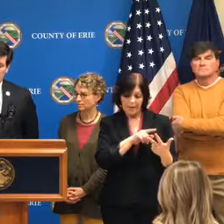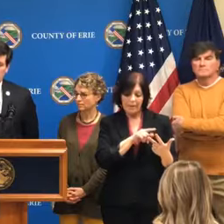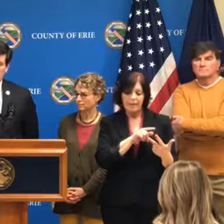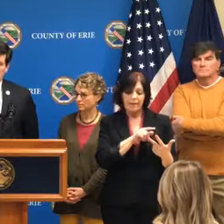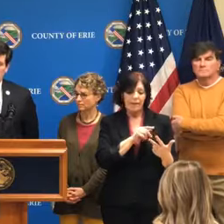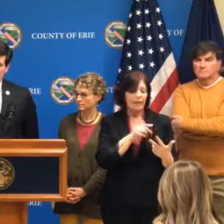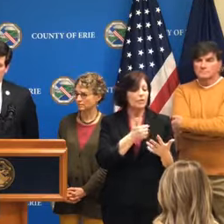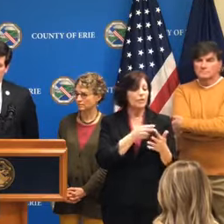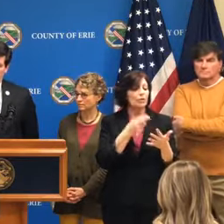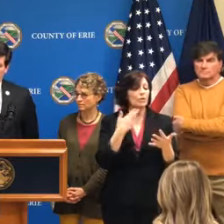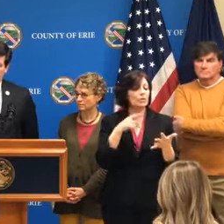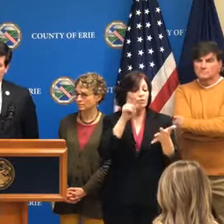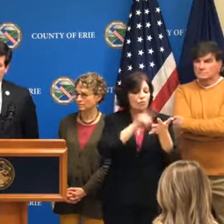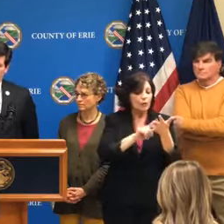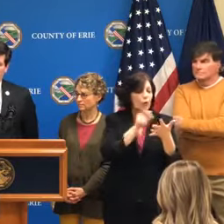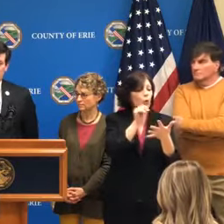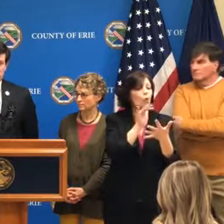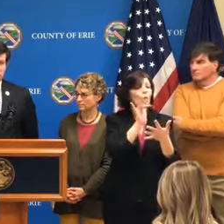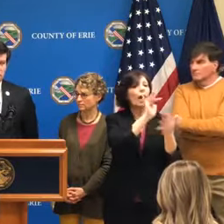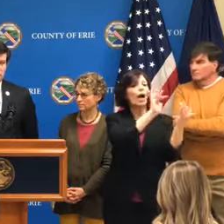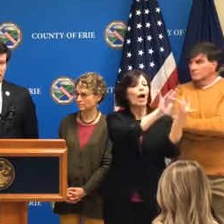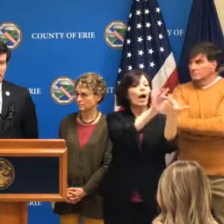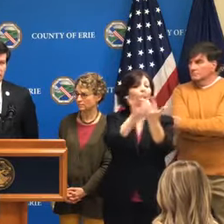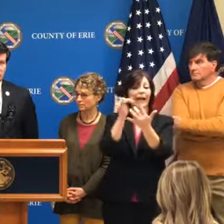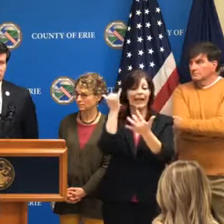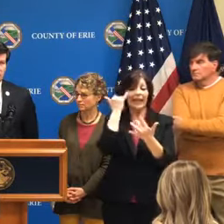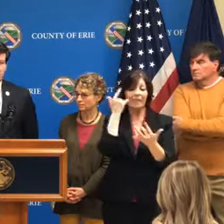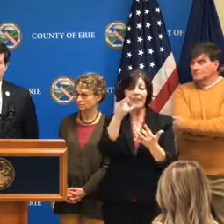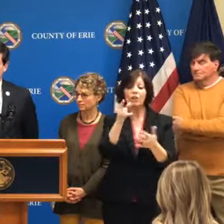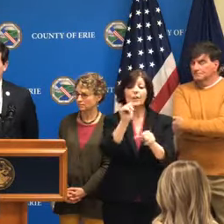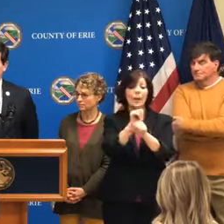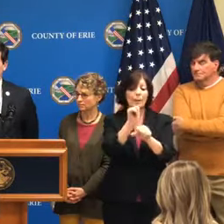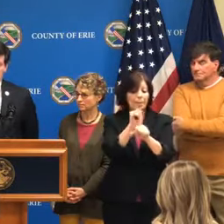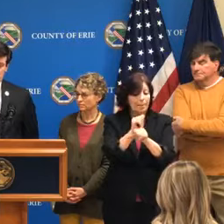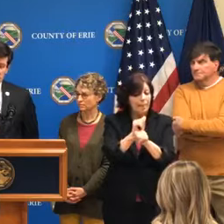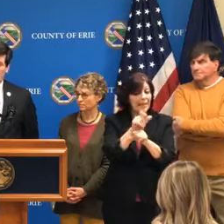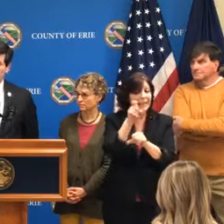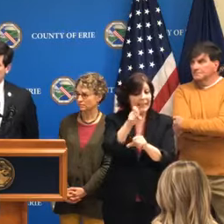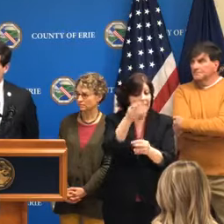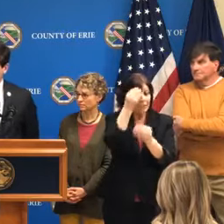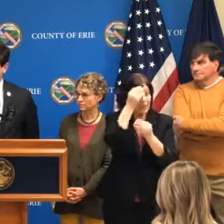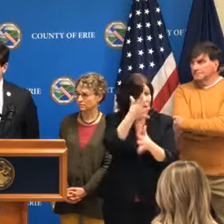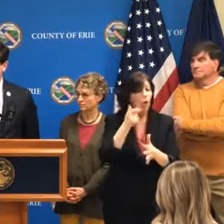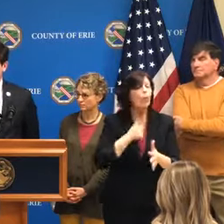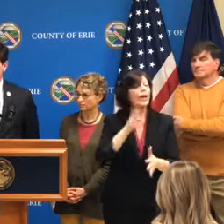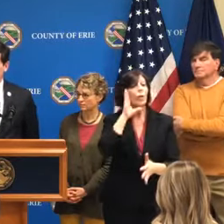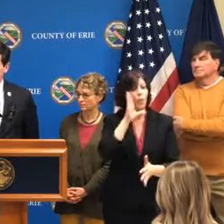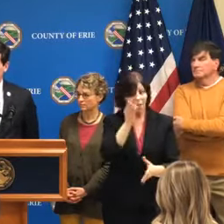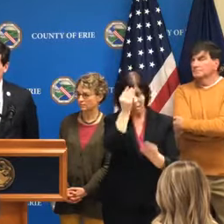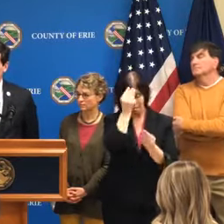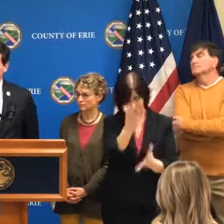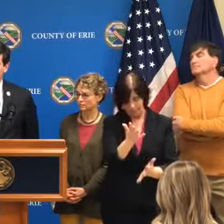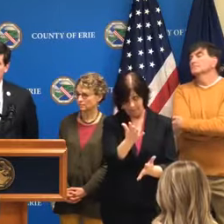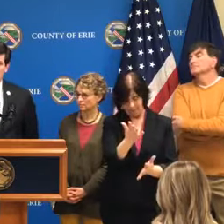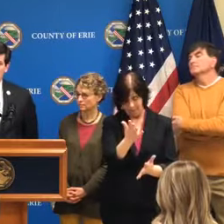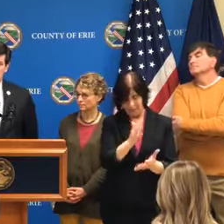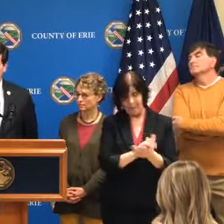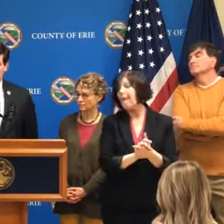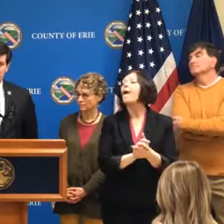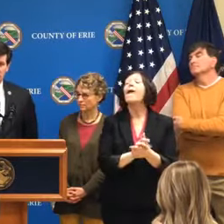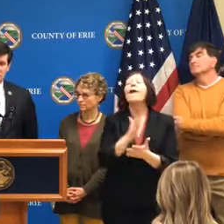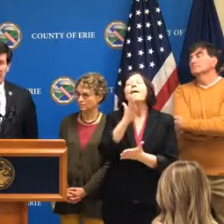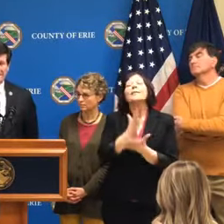tracing. If there are employers and so forth that have to be identified, we will, or contacted, we're in the process of contacting them.